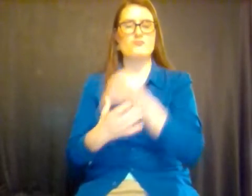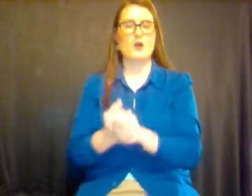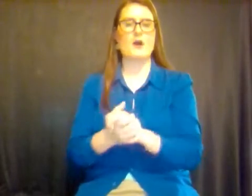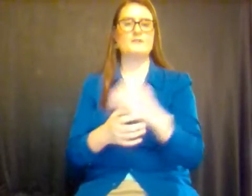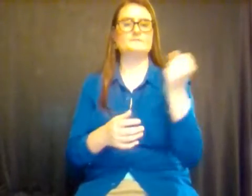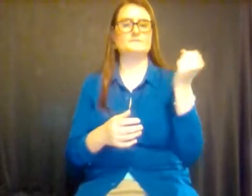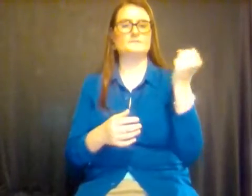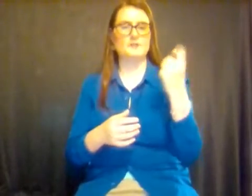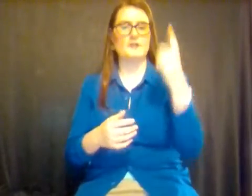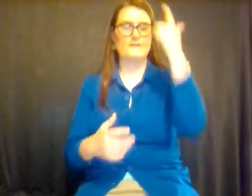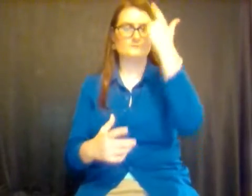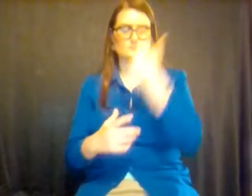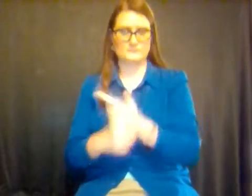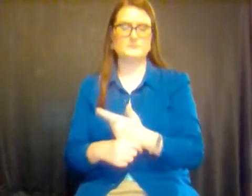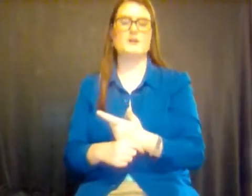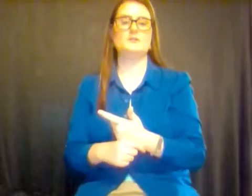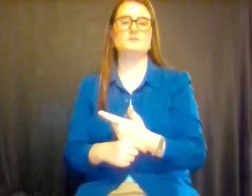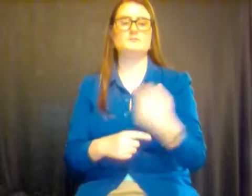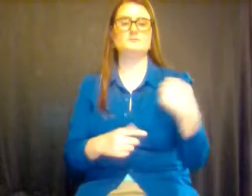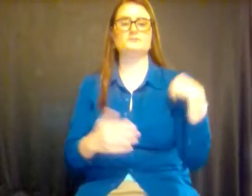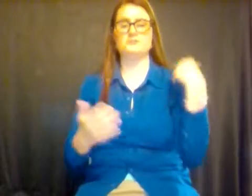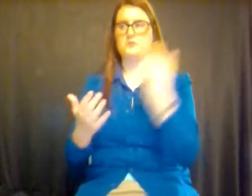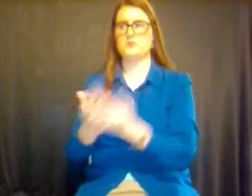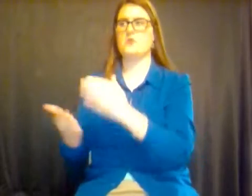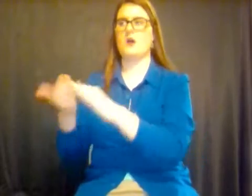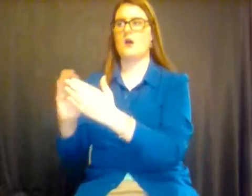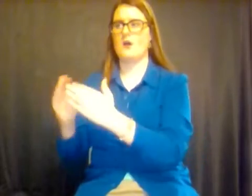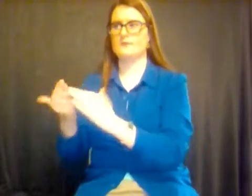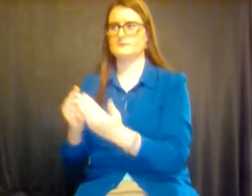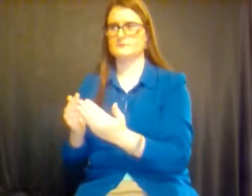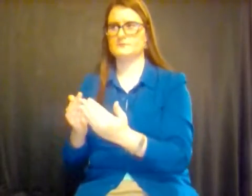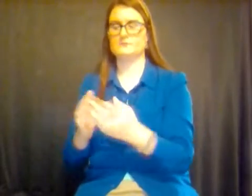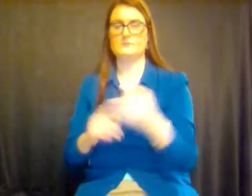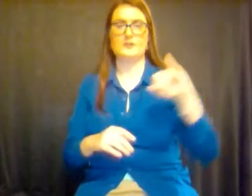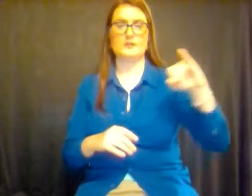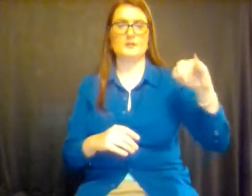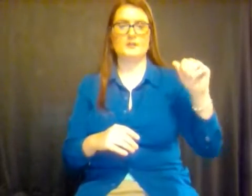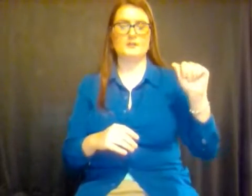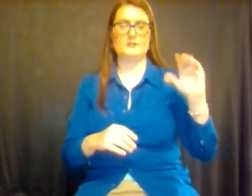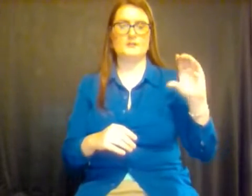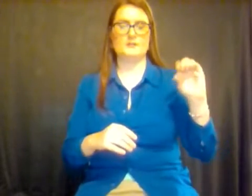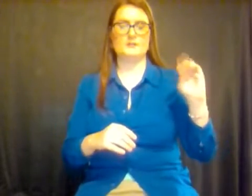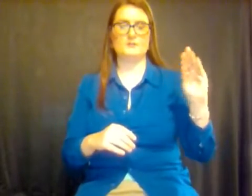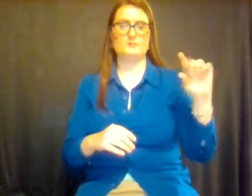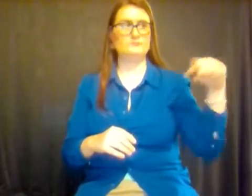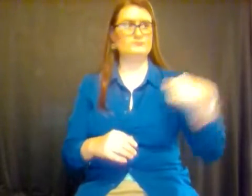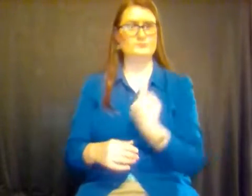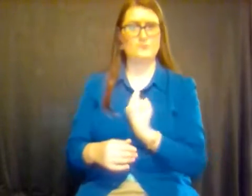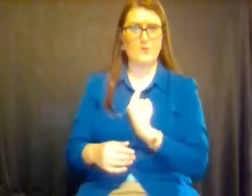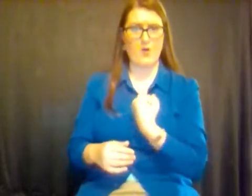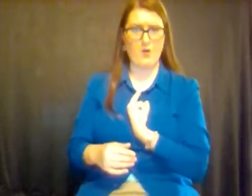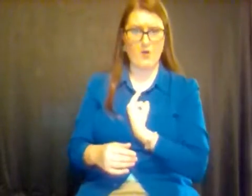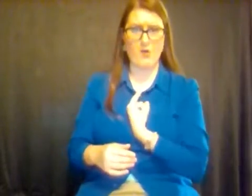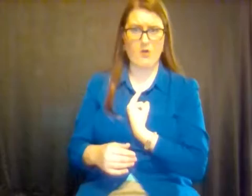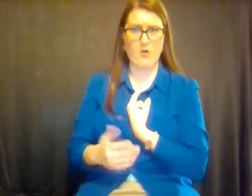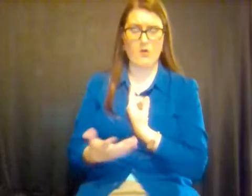struggled with each other, rolling around and around until the sun began to rise. Realizing that Jacob was not going to give up, the stranger struck